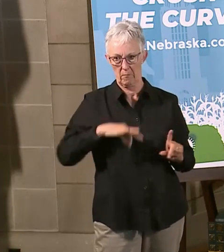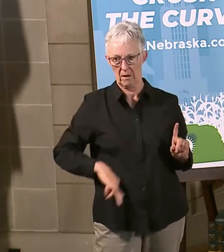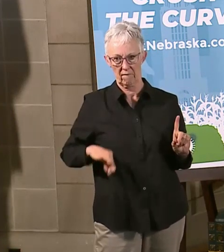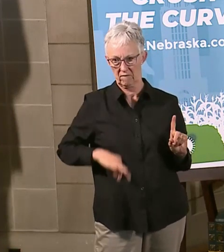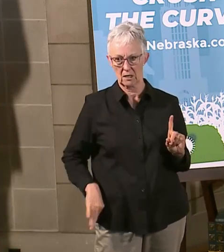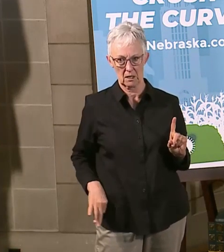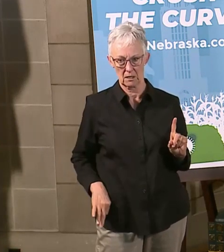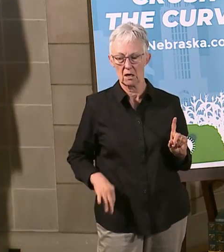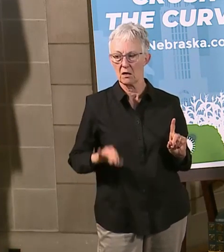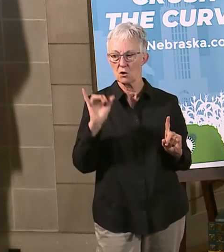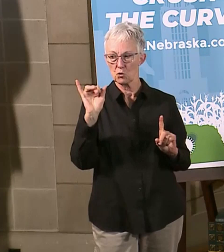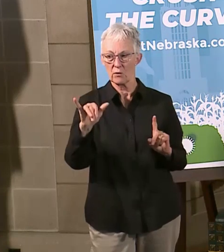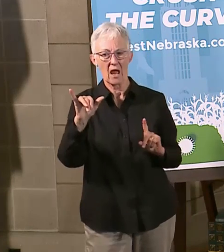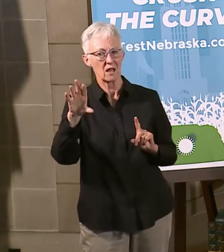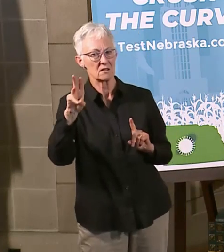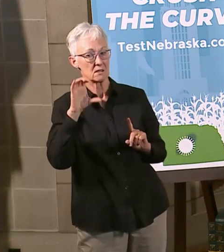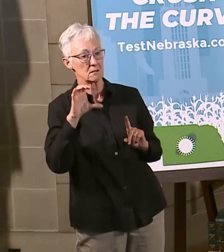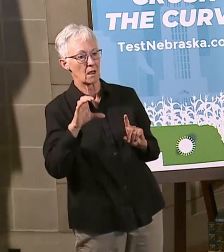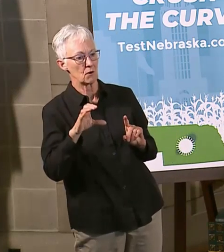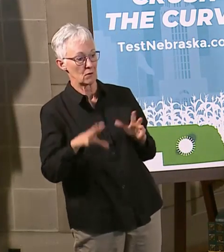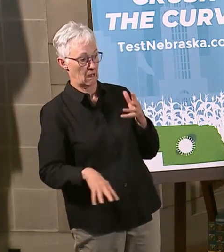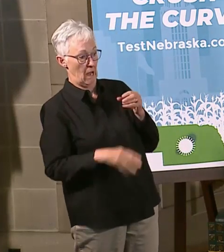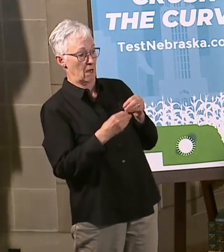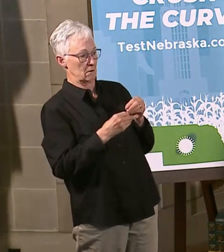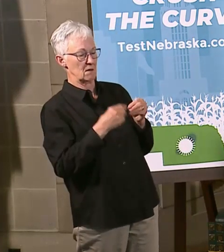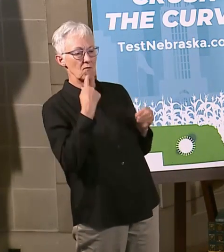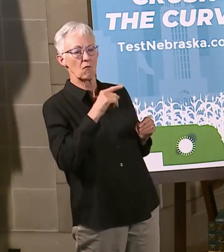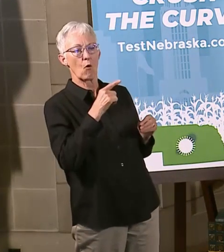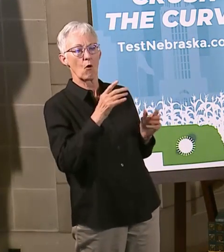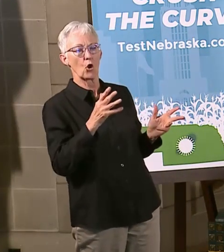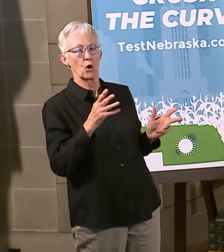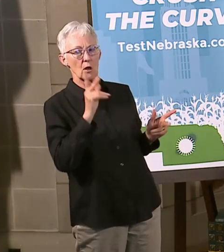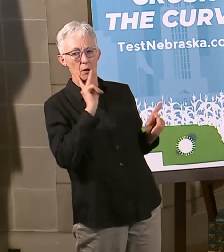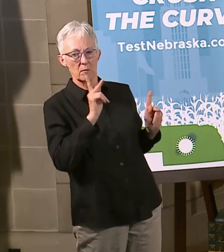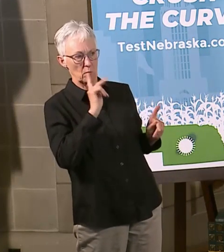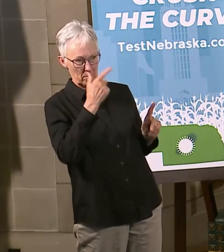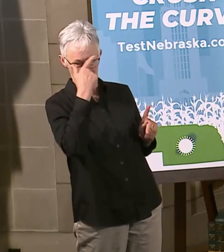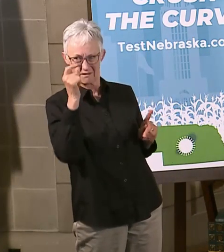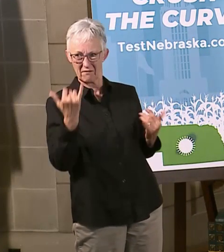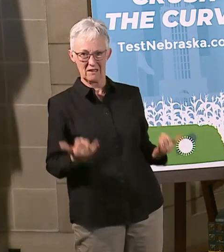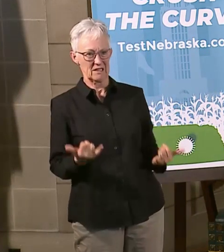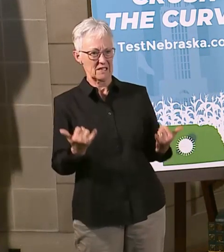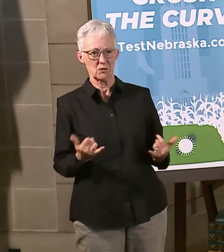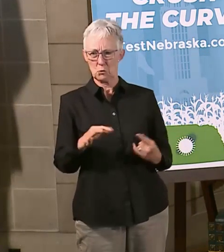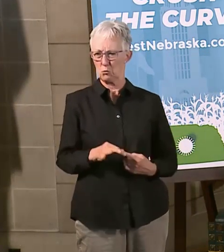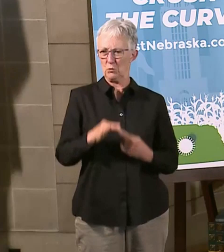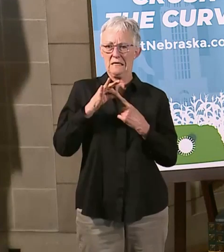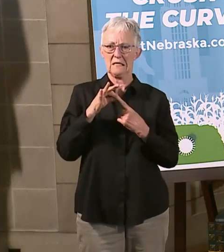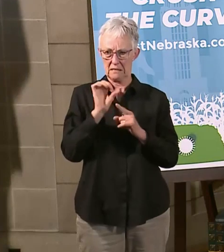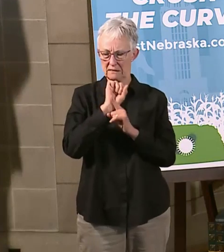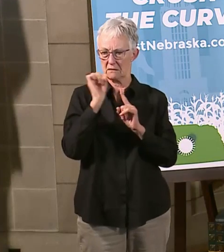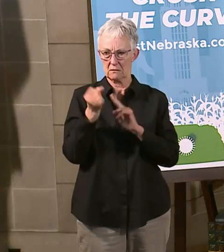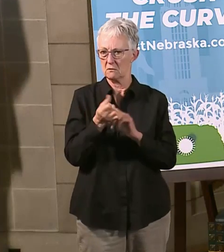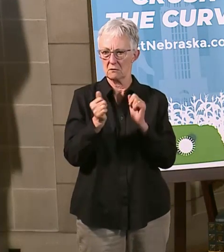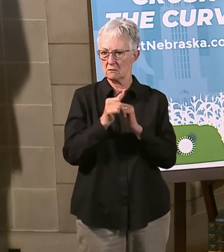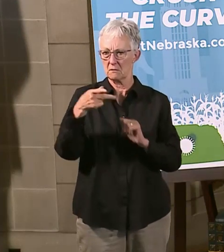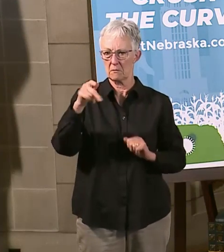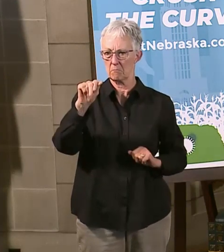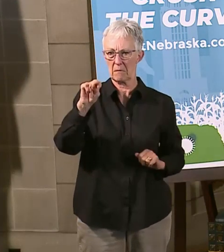for working. And so I just encourage everybody, if you actually are thinking that, gee, I'm just going to stay home and collect unemployment benefits because it's paying me